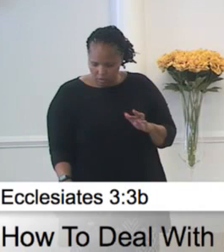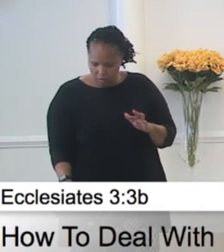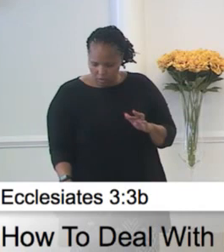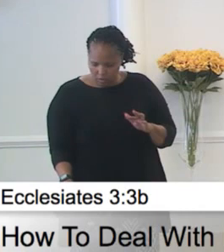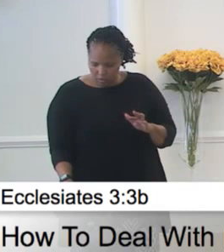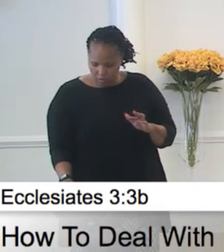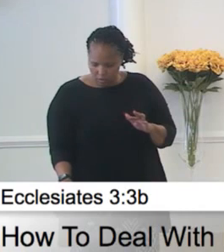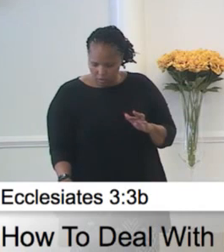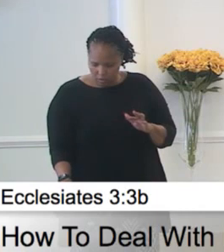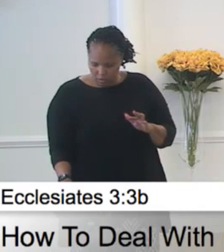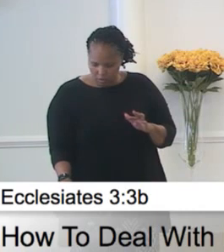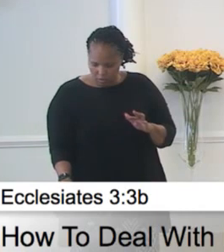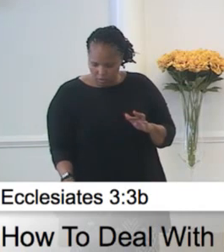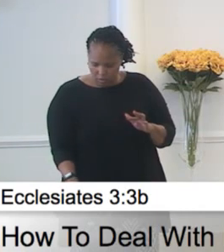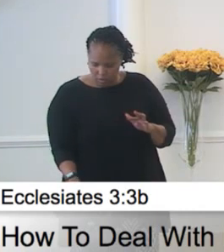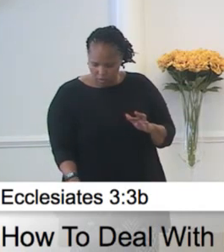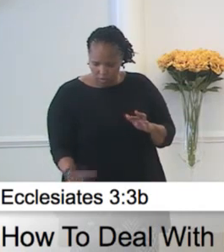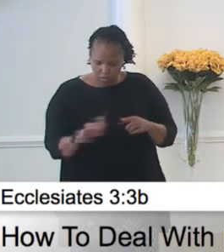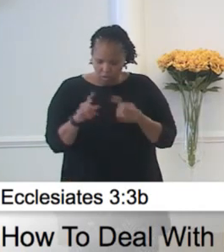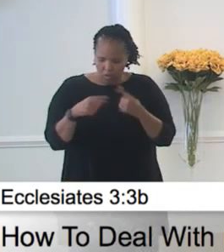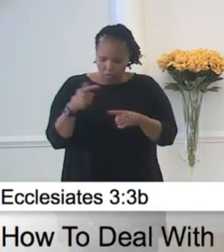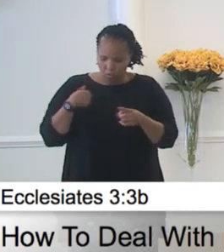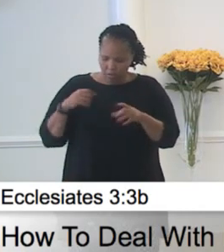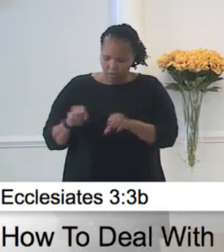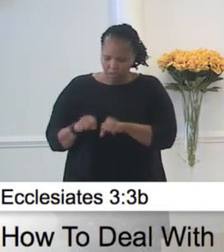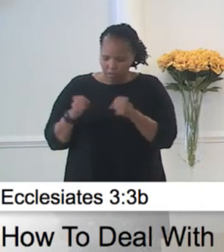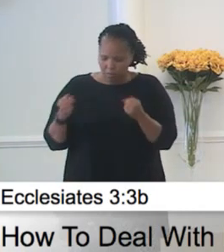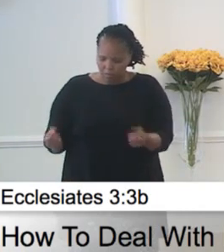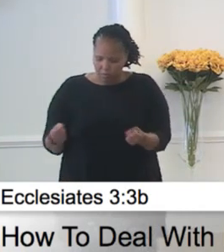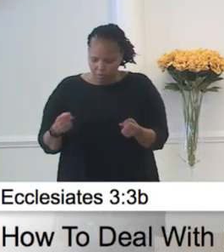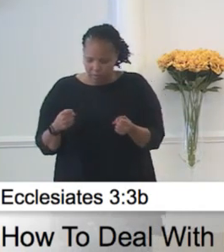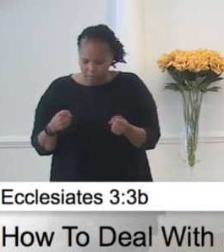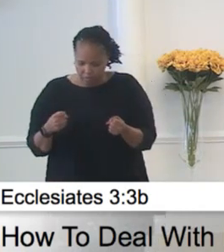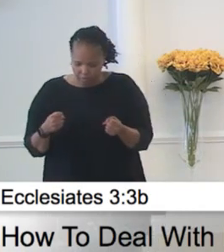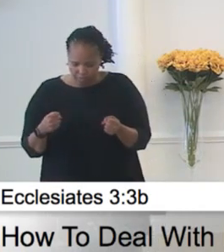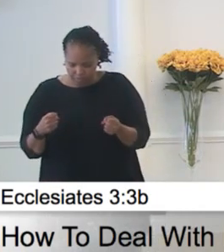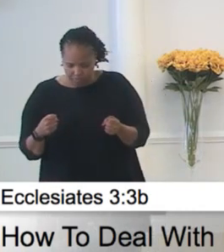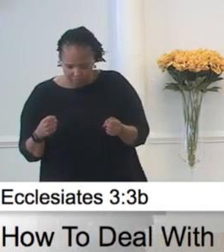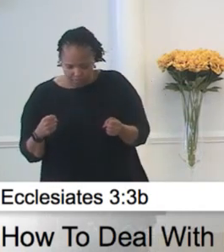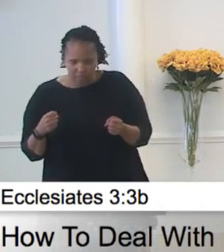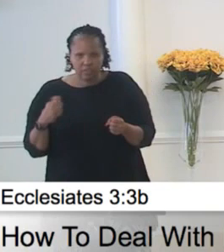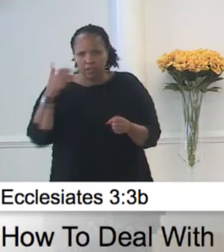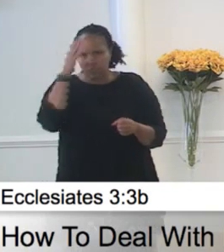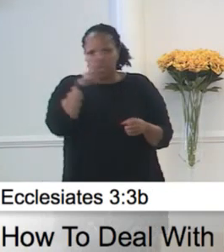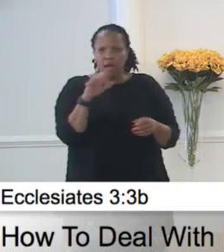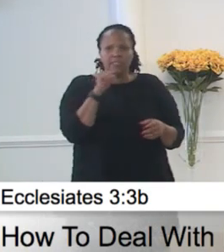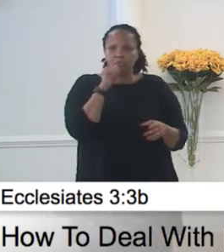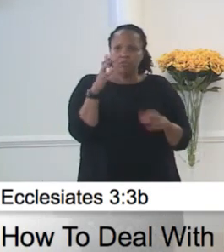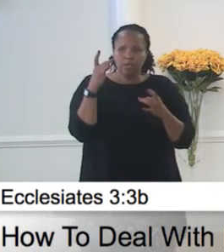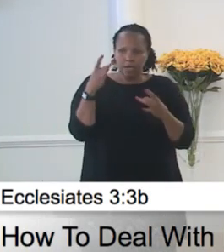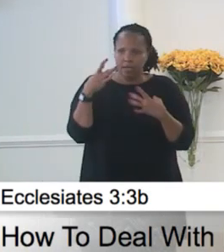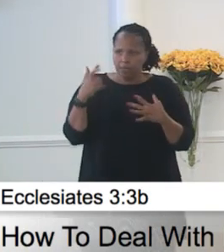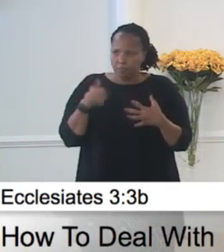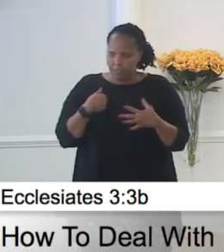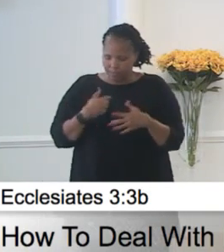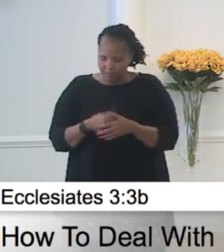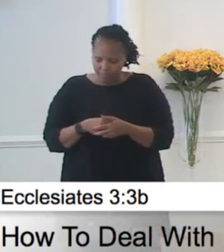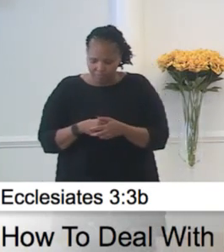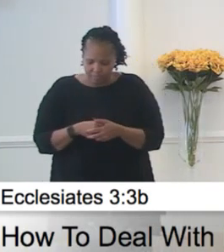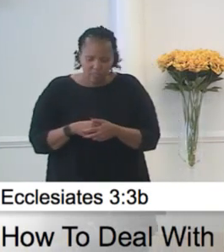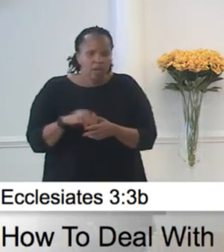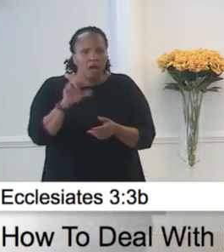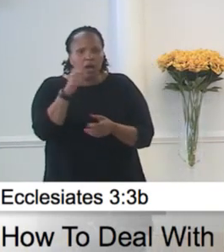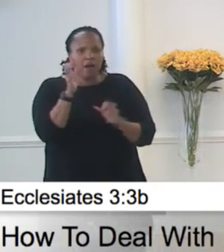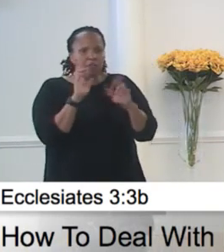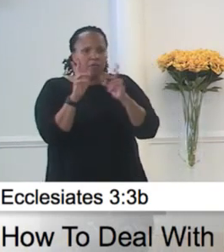contrite spirit. When I'm broken and all into pieces, you won't despise me like others look